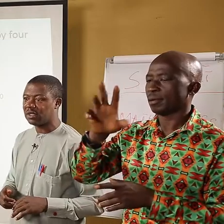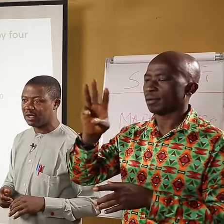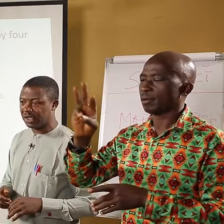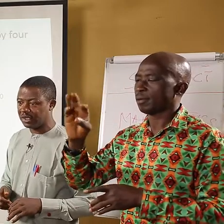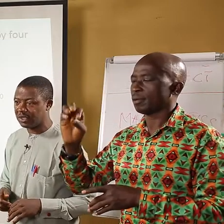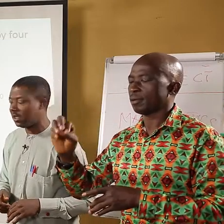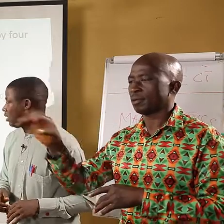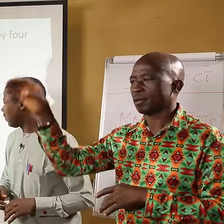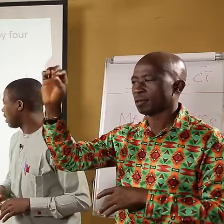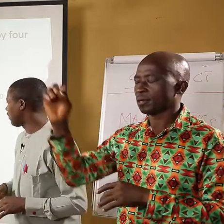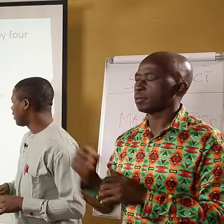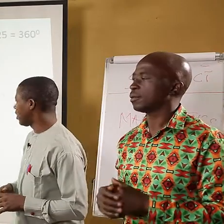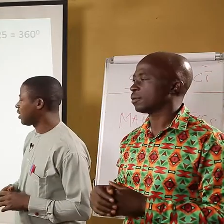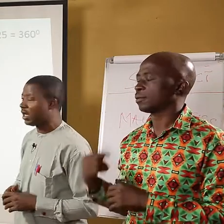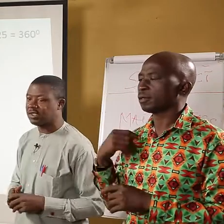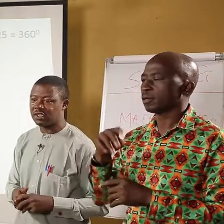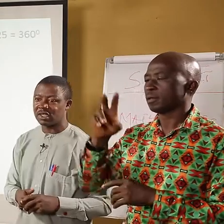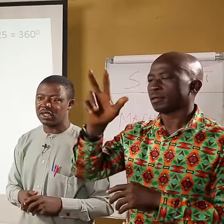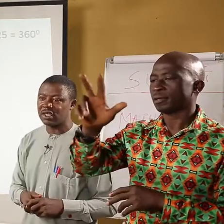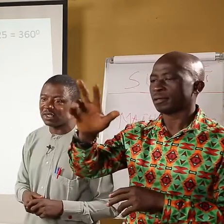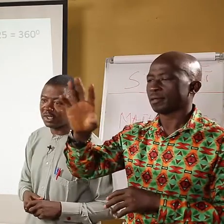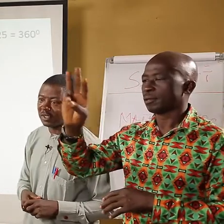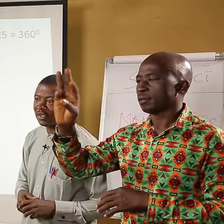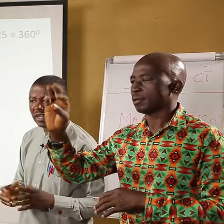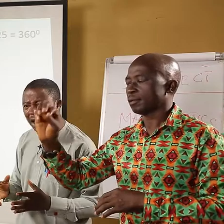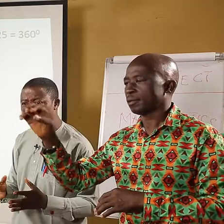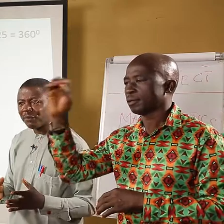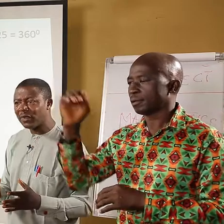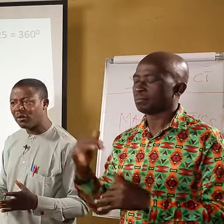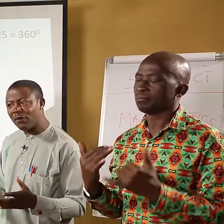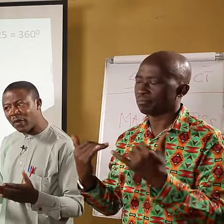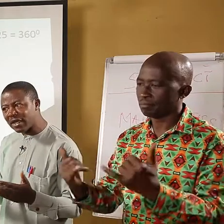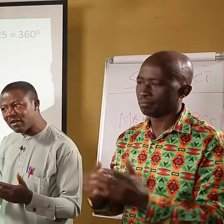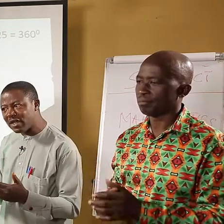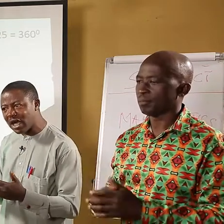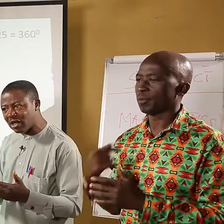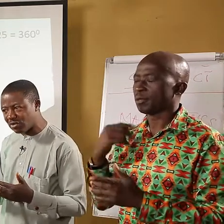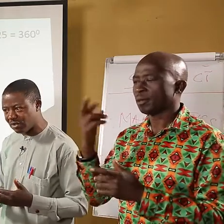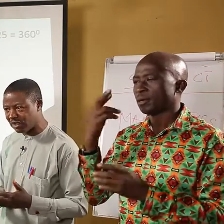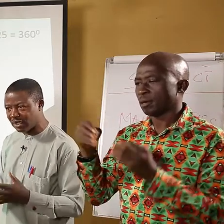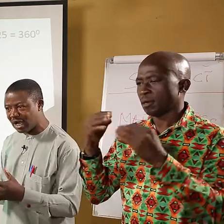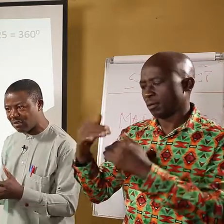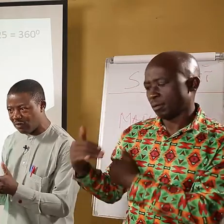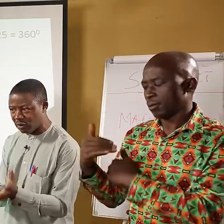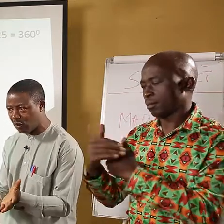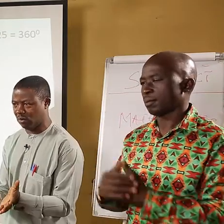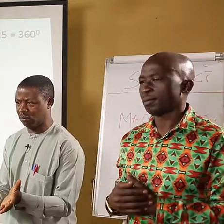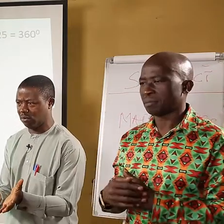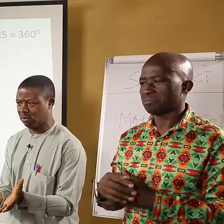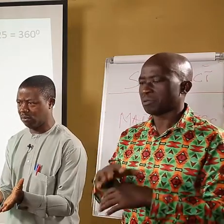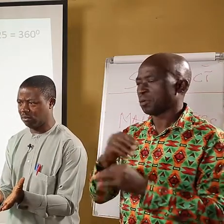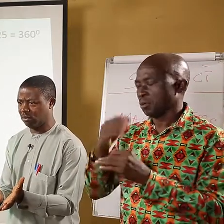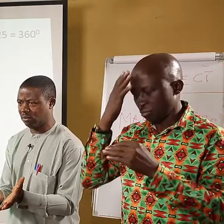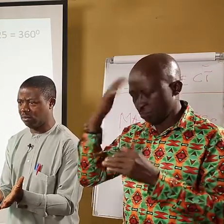360 degrees. We have 360 degrees. Now, we were given the angles in terms of